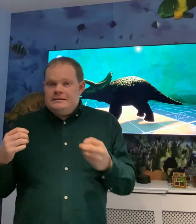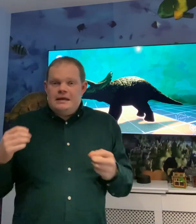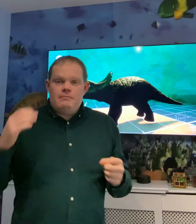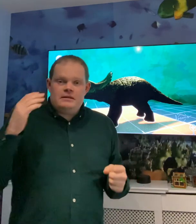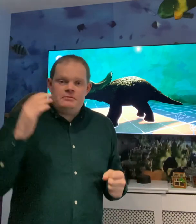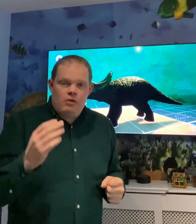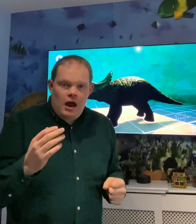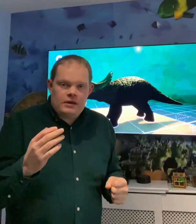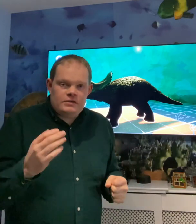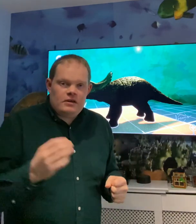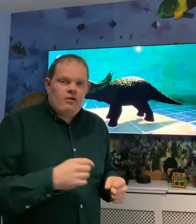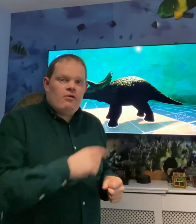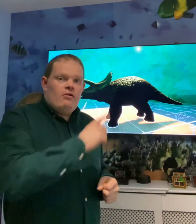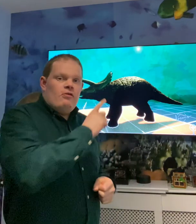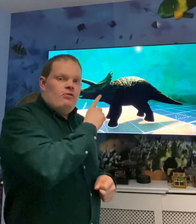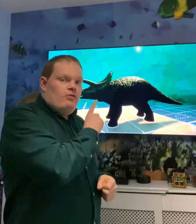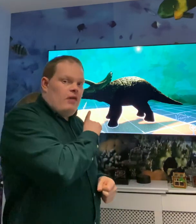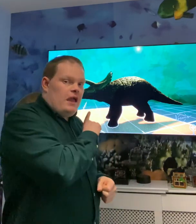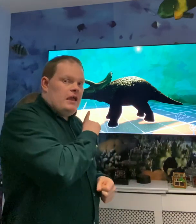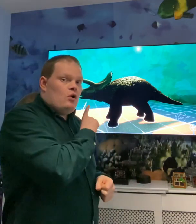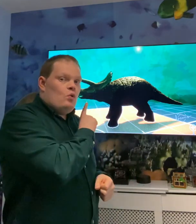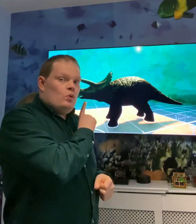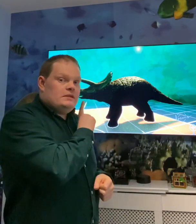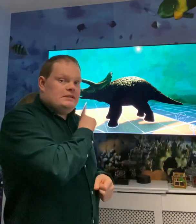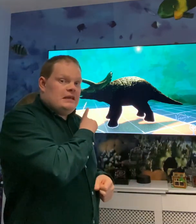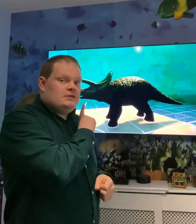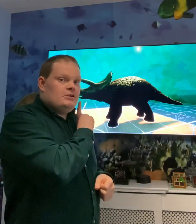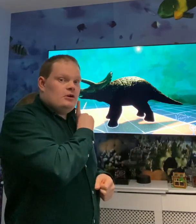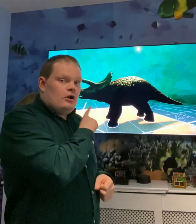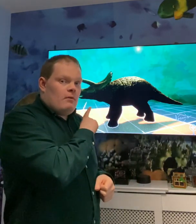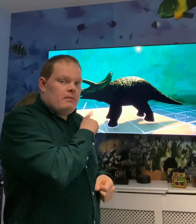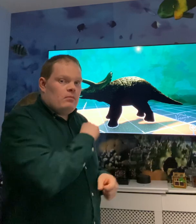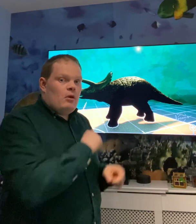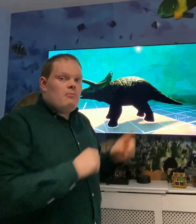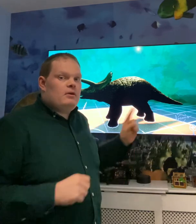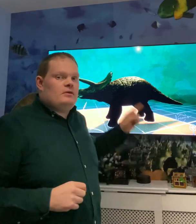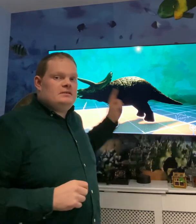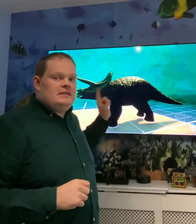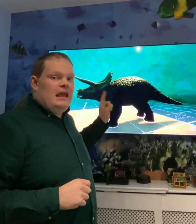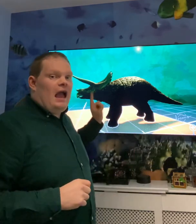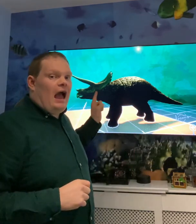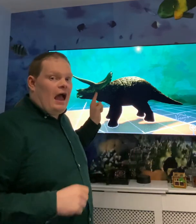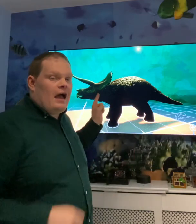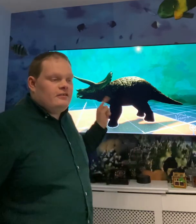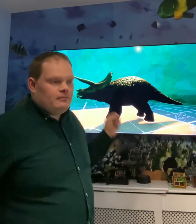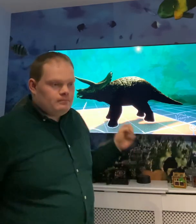them by surprise, they would see it coming, because they had